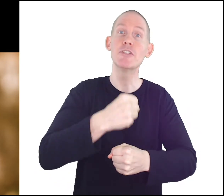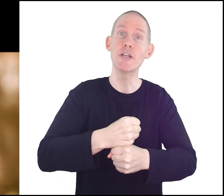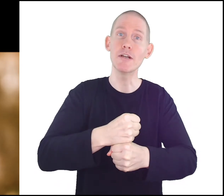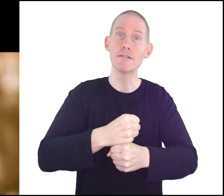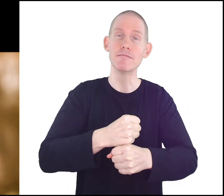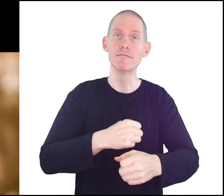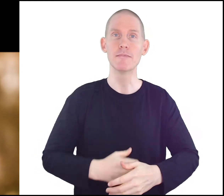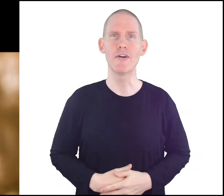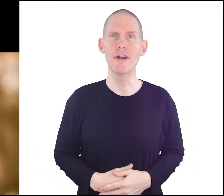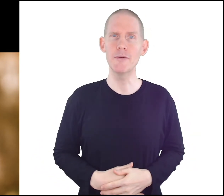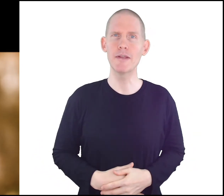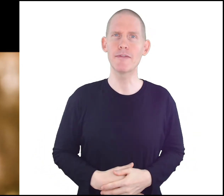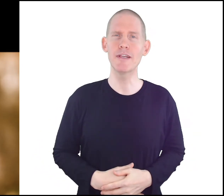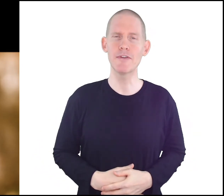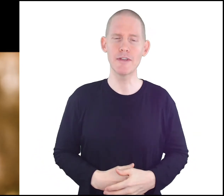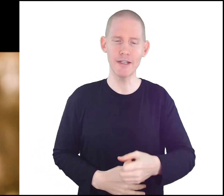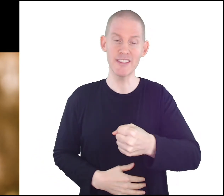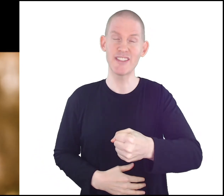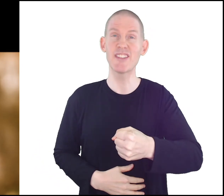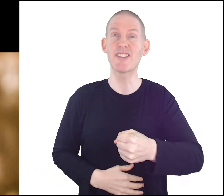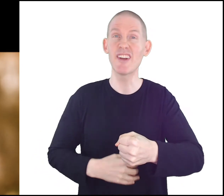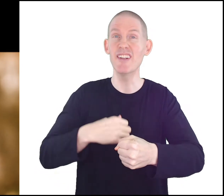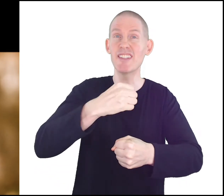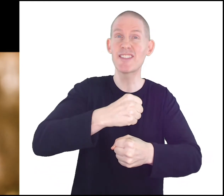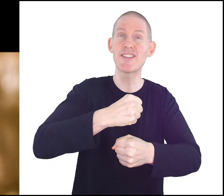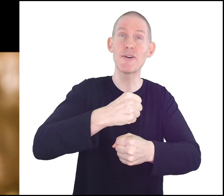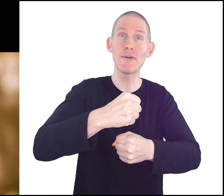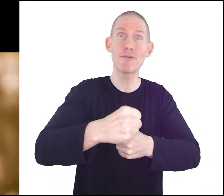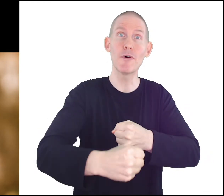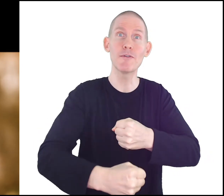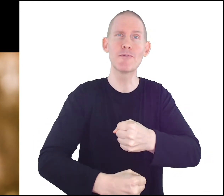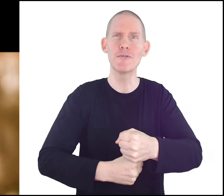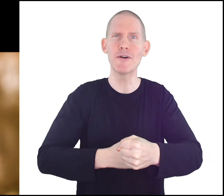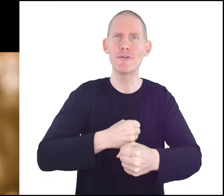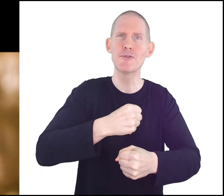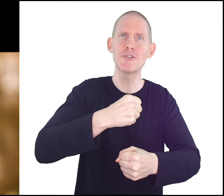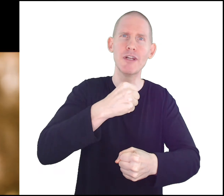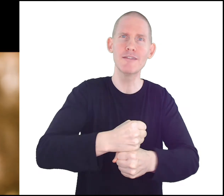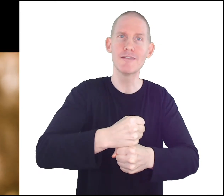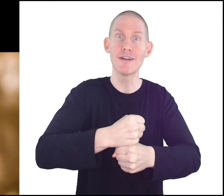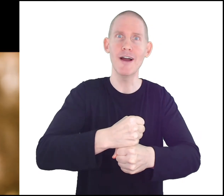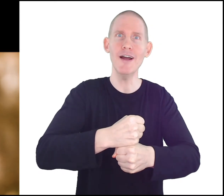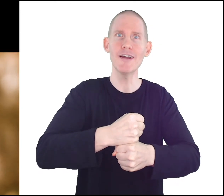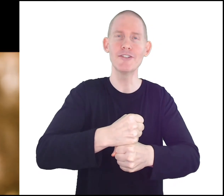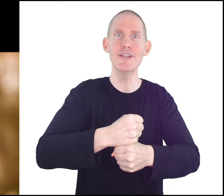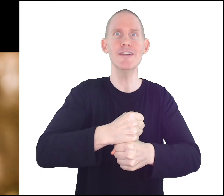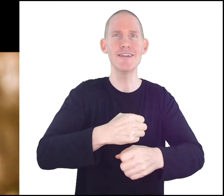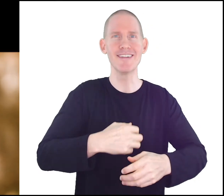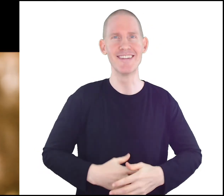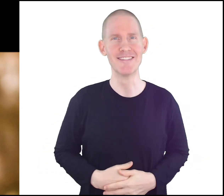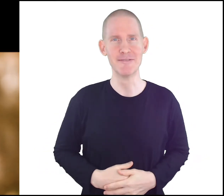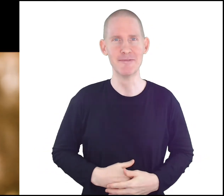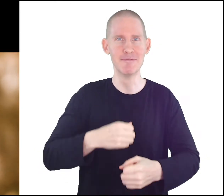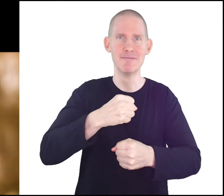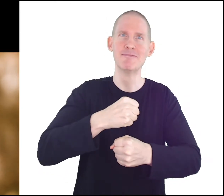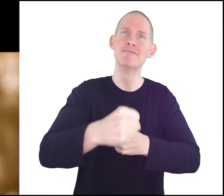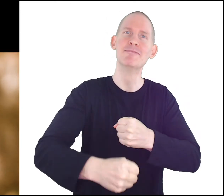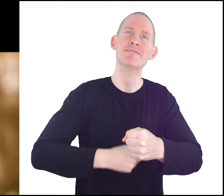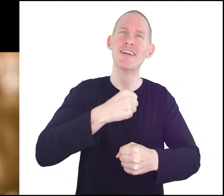Year. Right? You may think of it like this is the sun, this is the earth, one full revolution, and year.